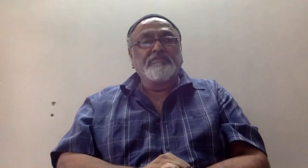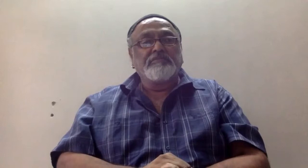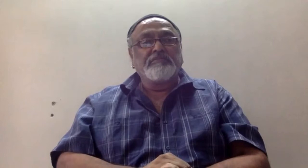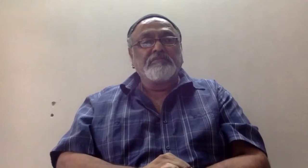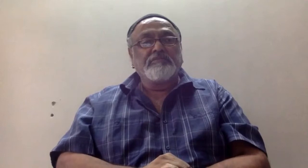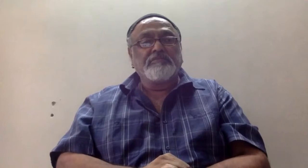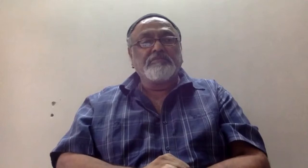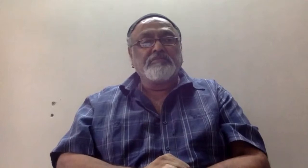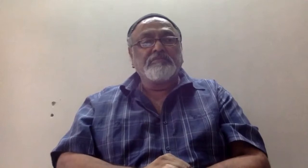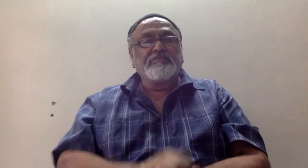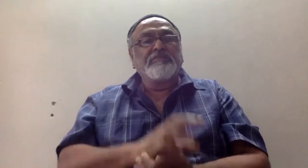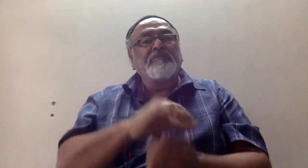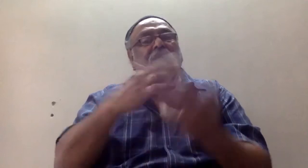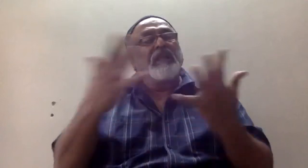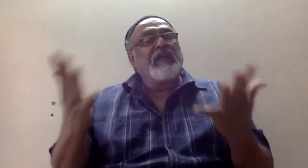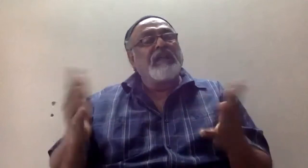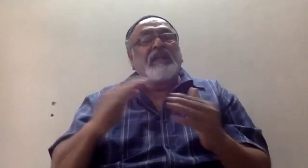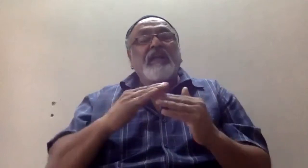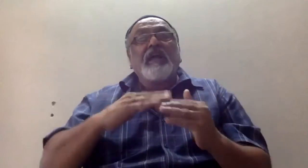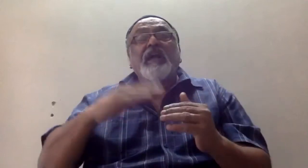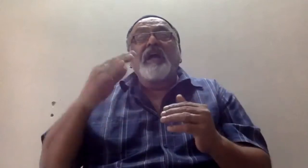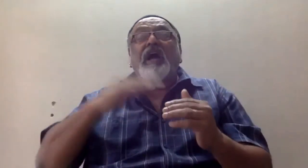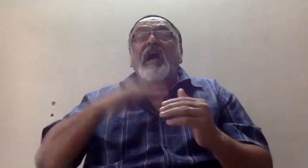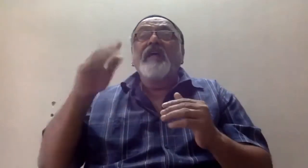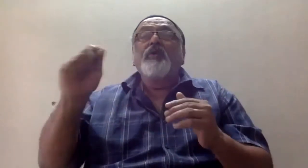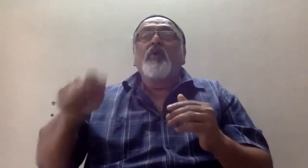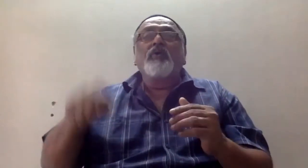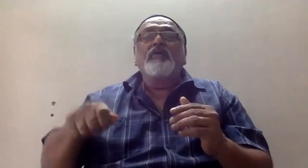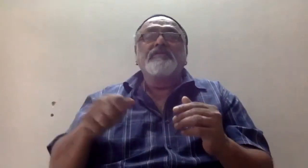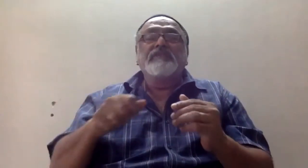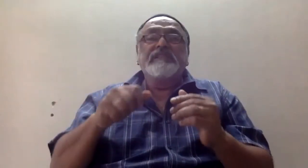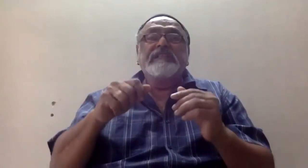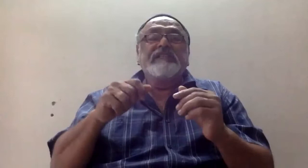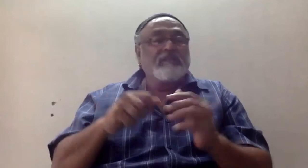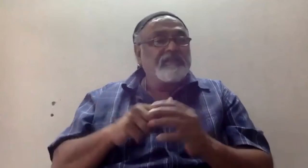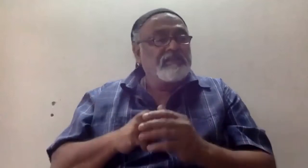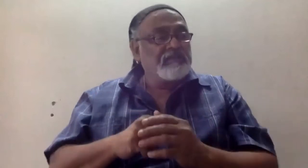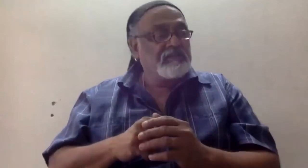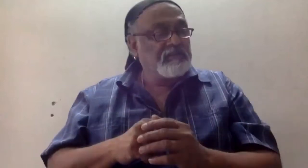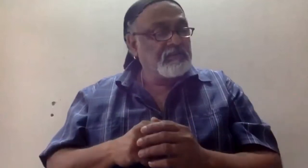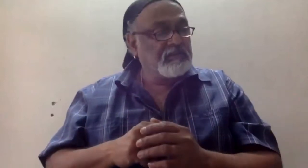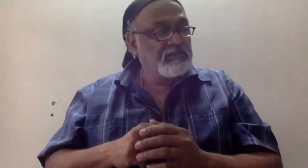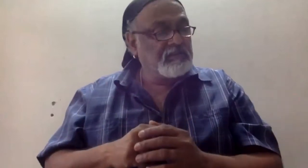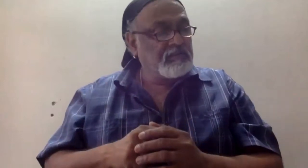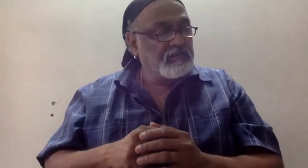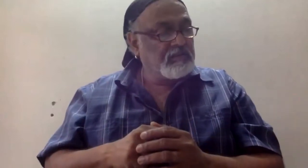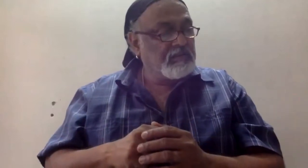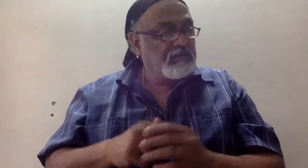recently, I would say a few years ago, started e-courts, and I was most happy about this. Oh, well, we have e-courts now. It will